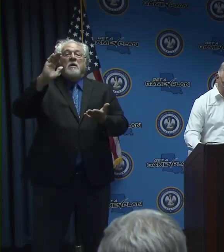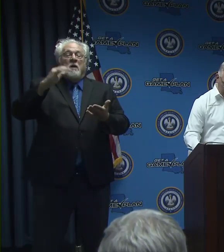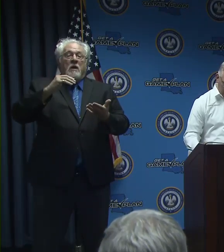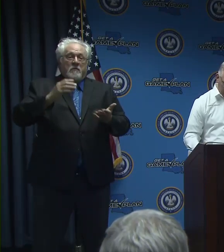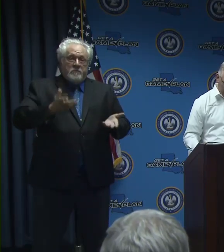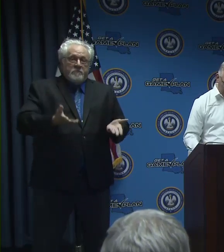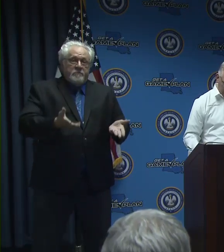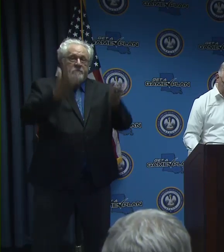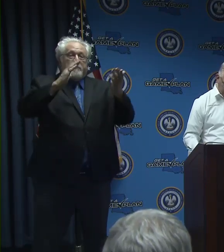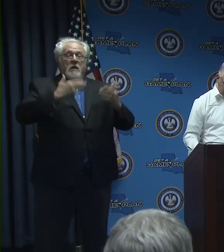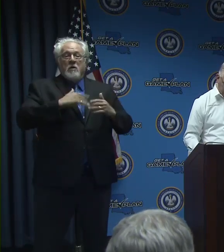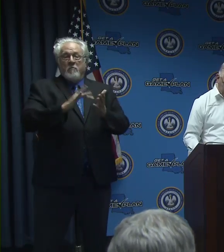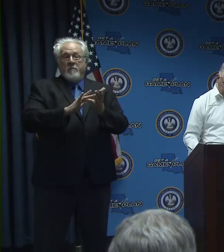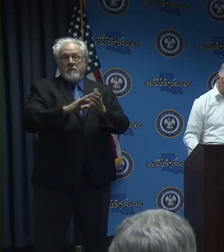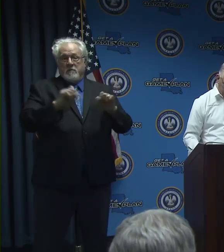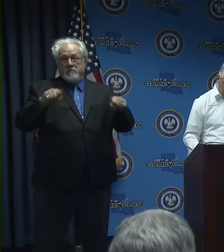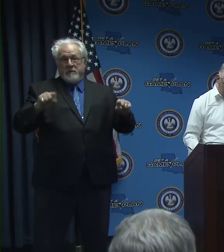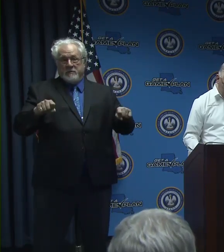medical capacity.